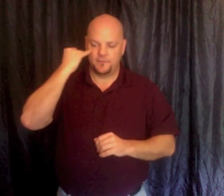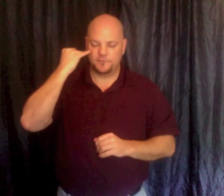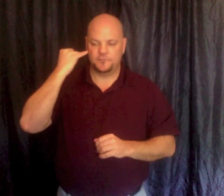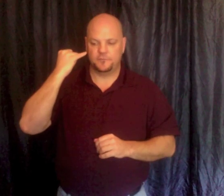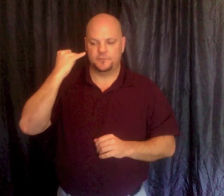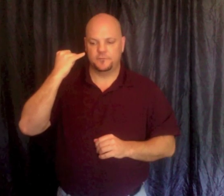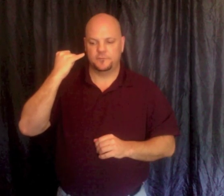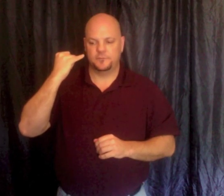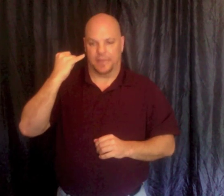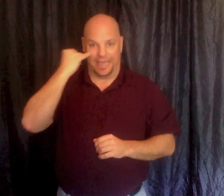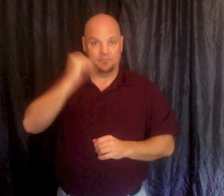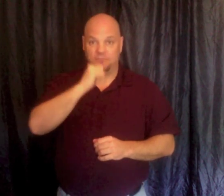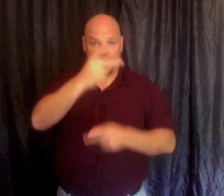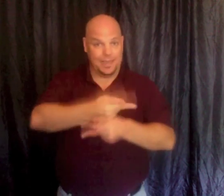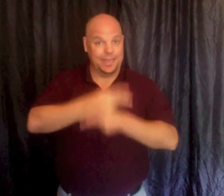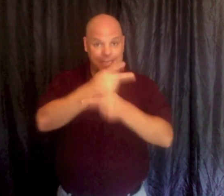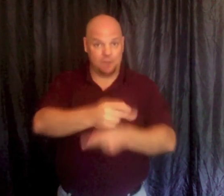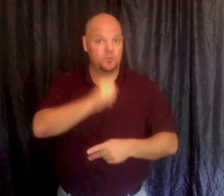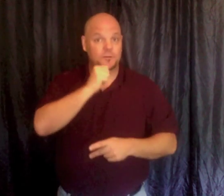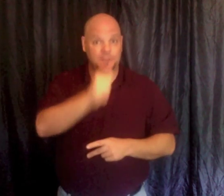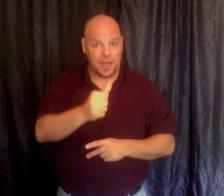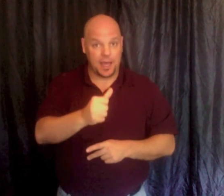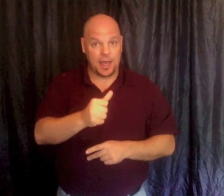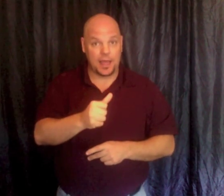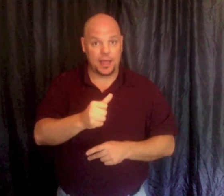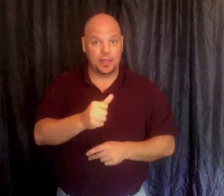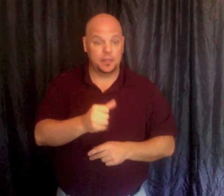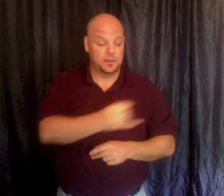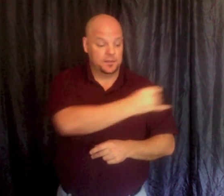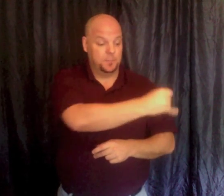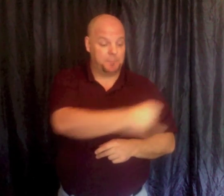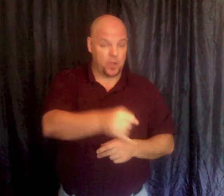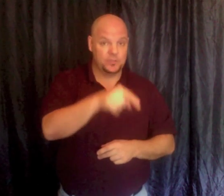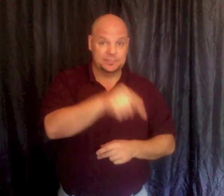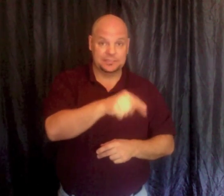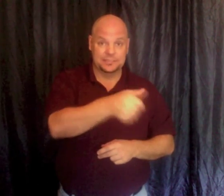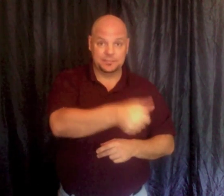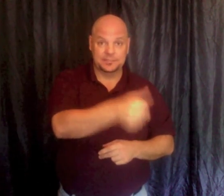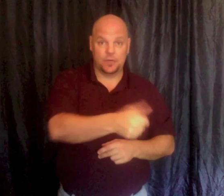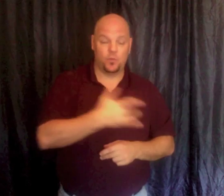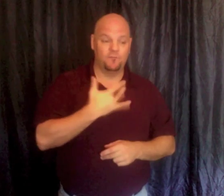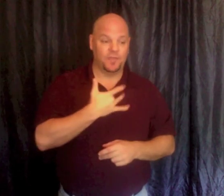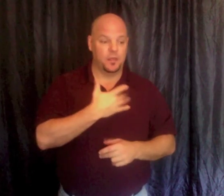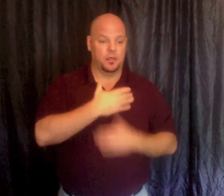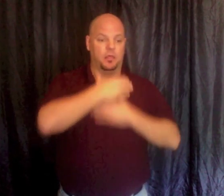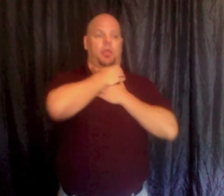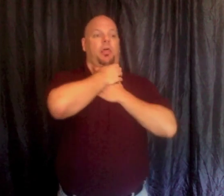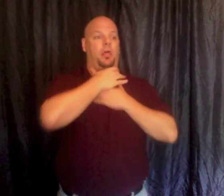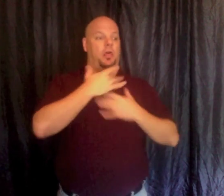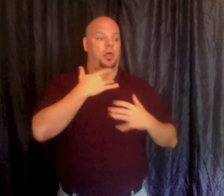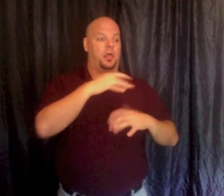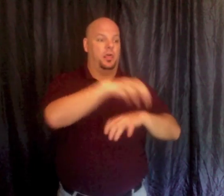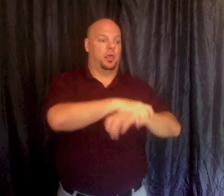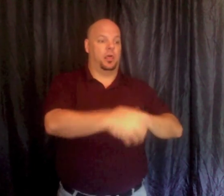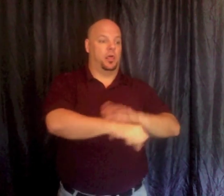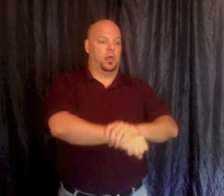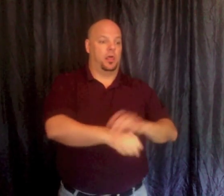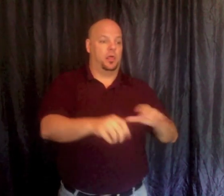aren't careful, the boundaries are going to strangle you and make you feel like